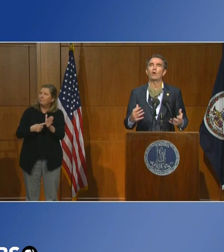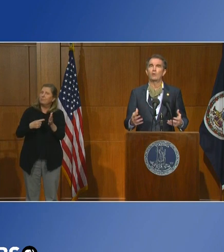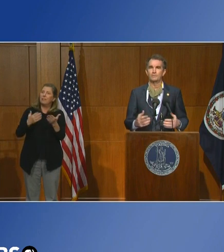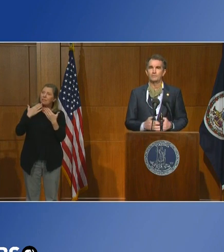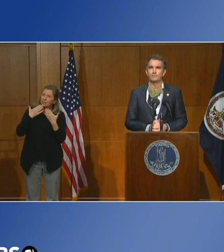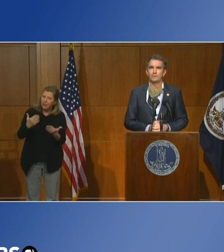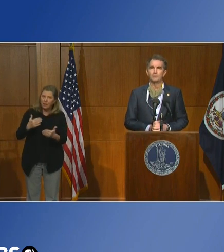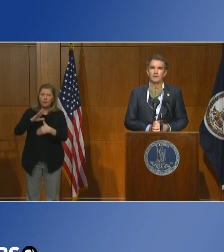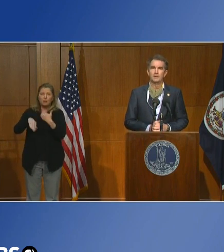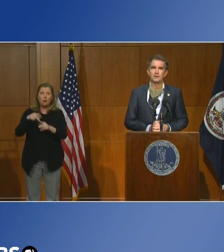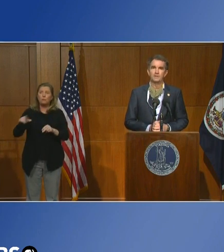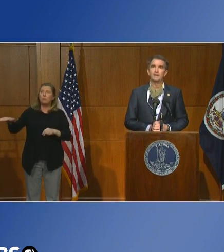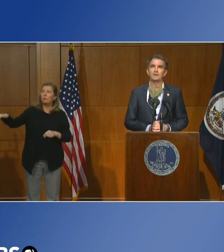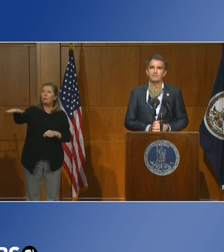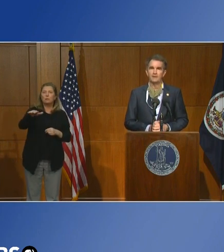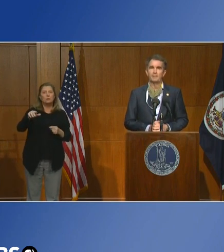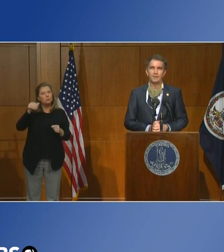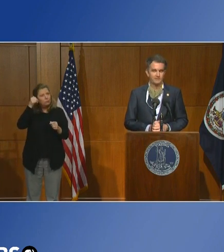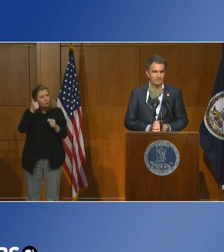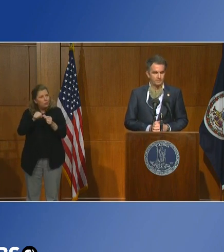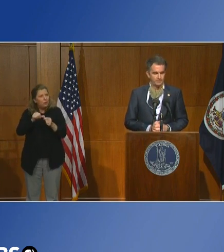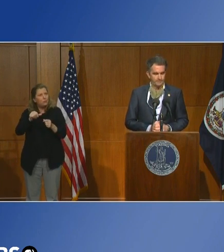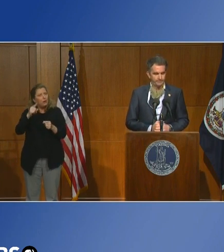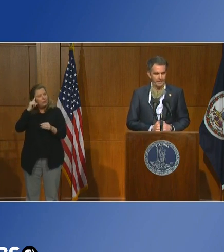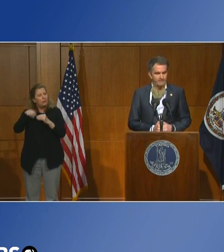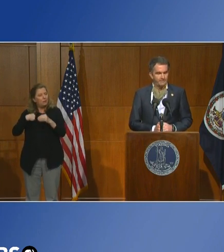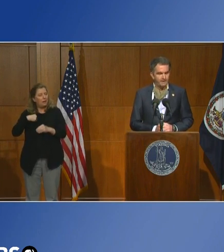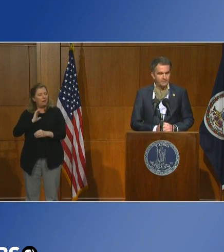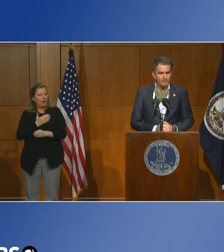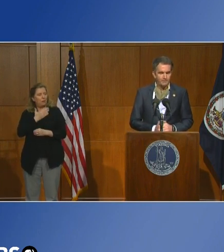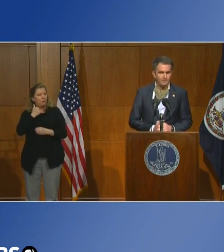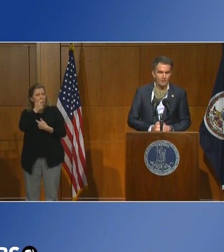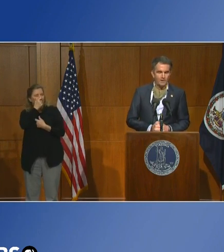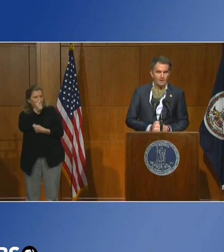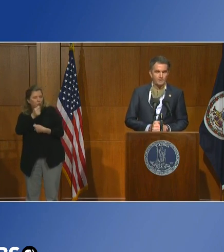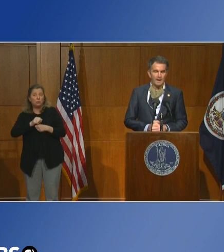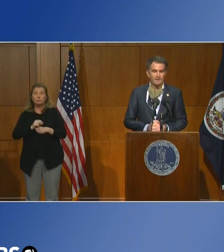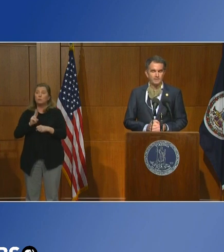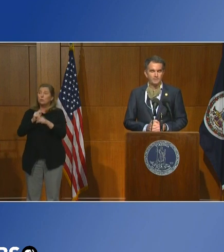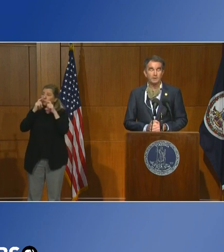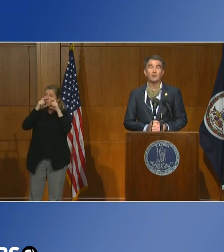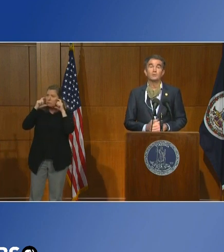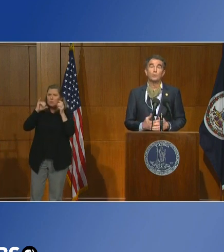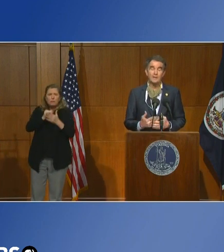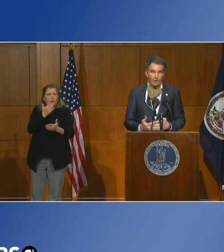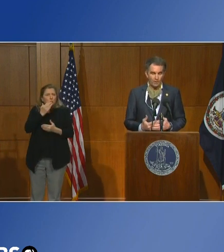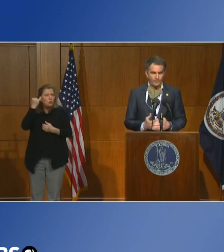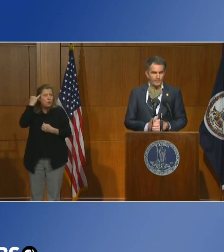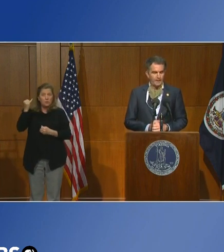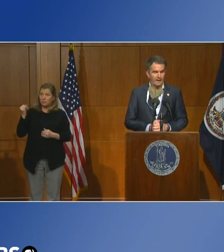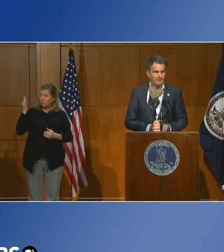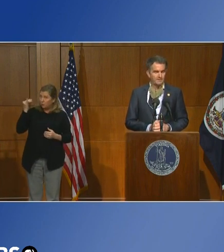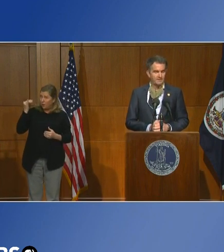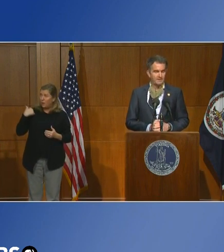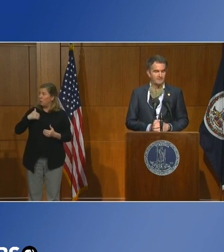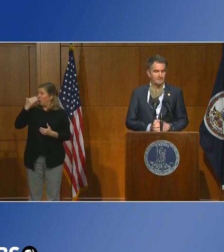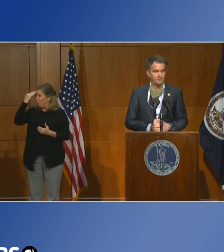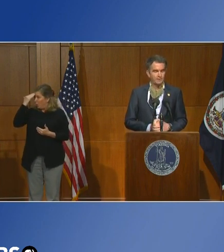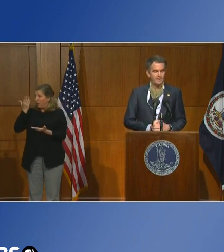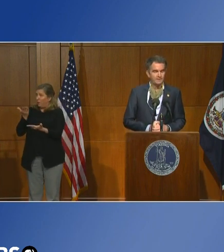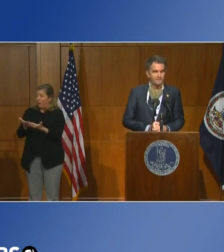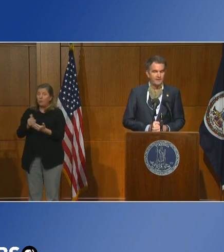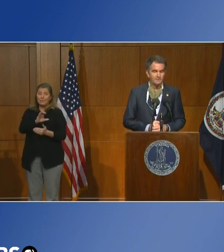thank all of you for thinking of our best interests. Face coverings are a good idea because we know, and the